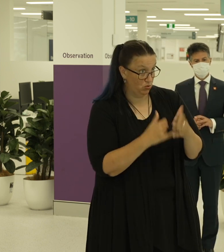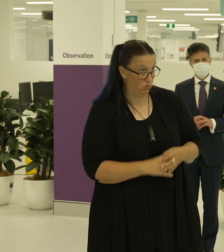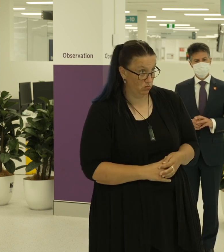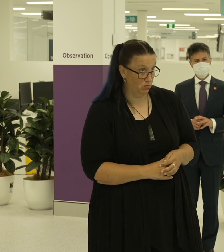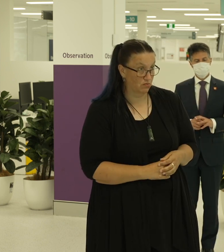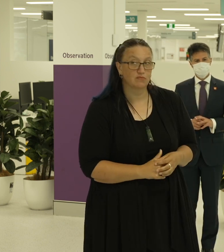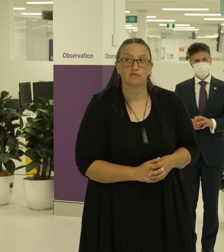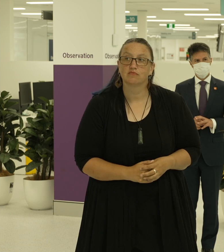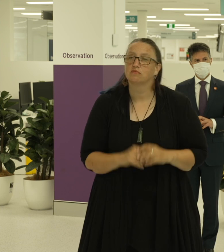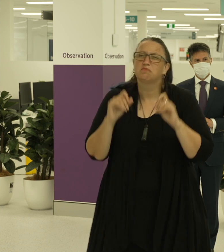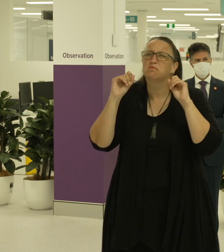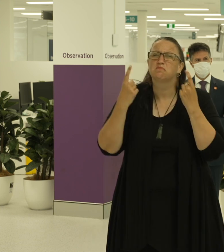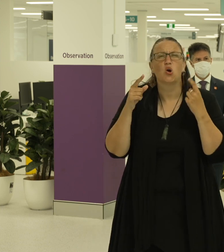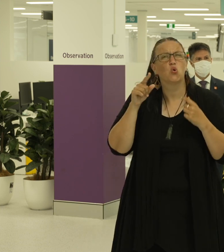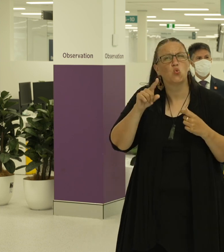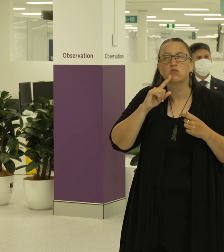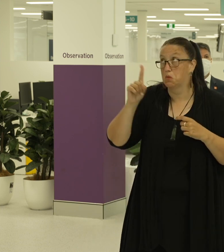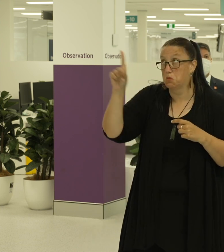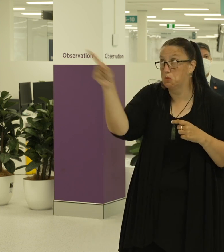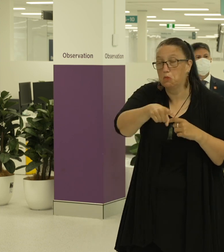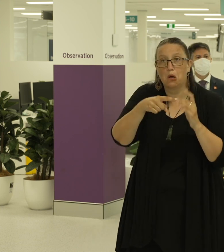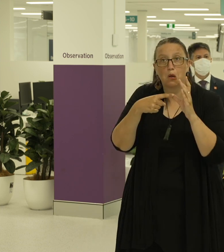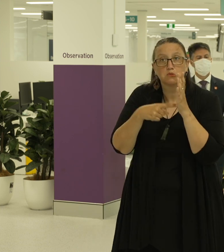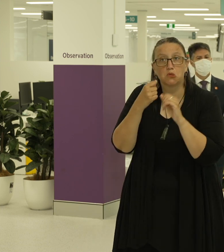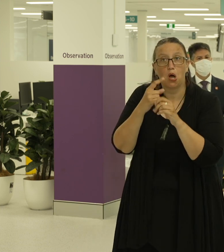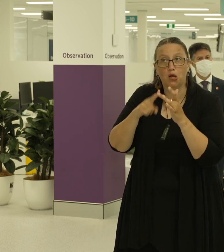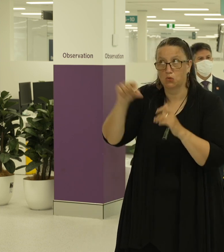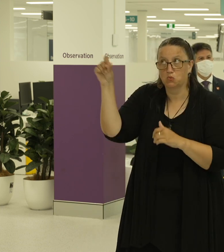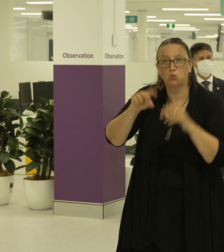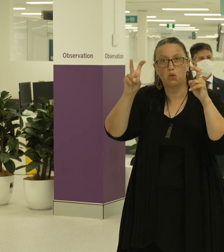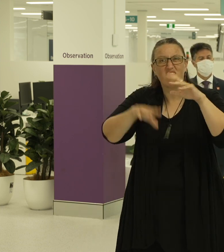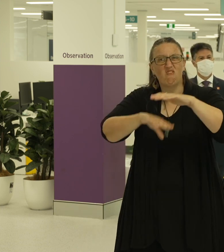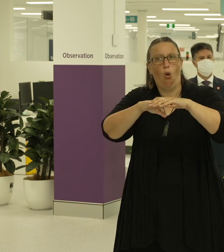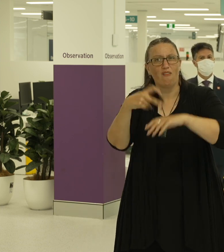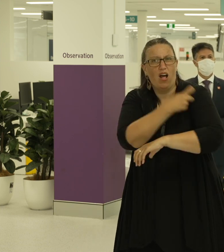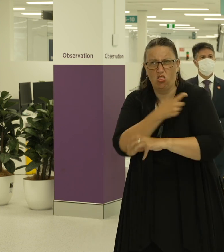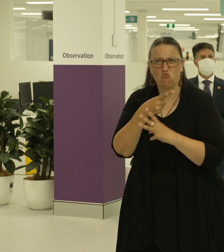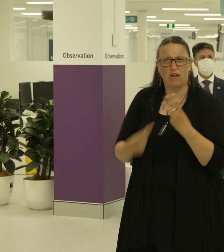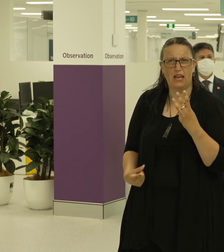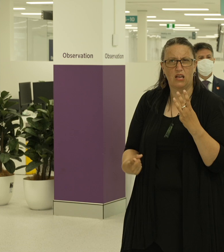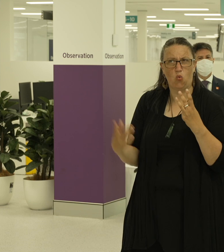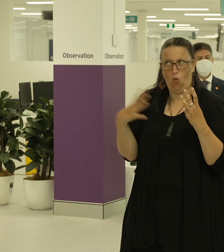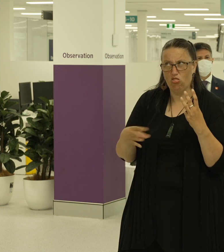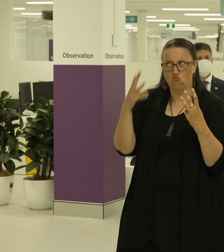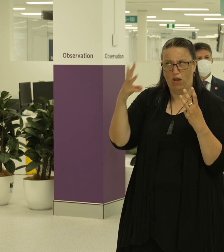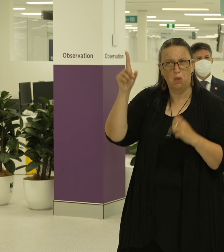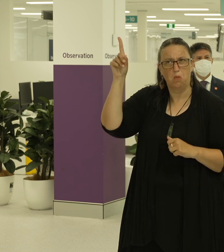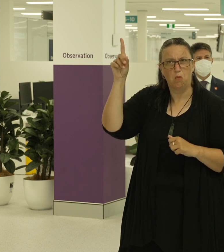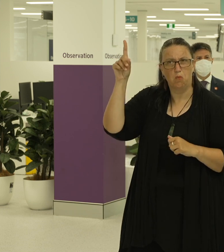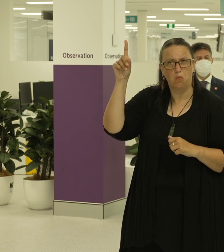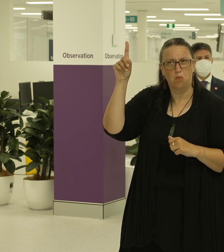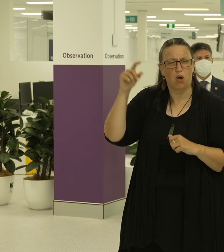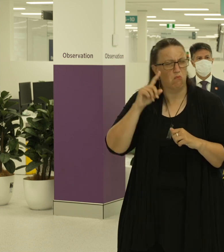understand. You said that ATAGI should make the definition of fully vaccinated to be 3 doses. Yeah. So you need 3 doses to be fully vaccinated. They've